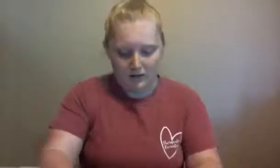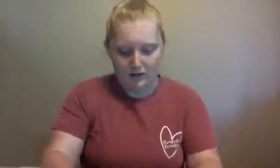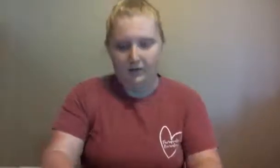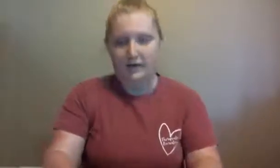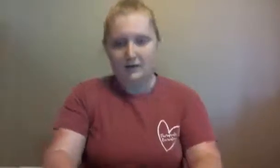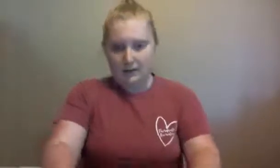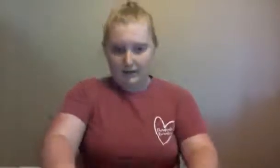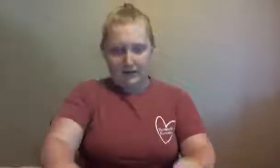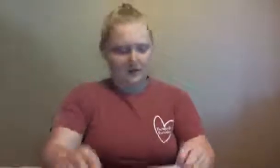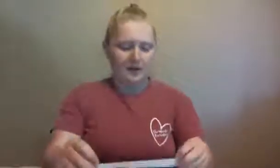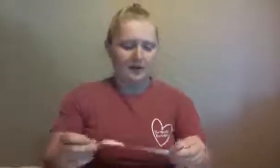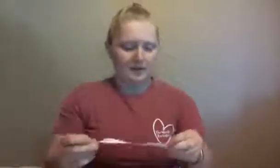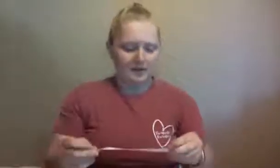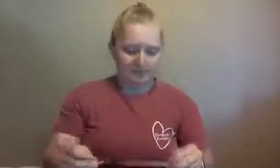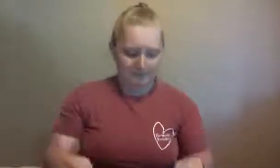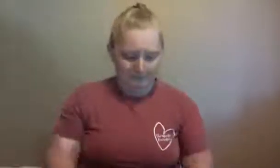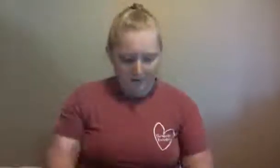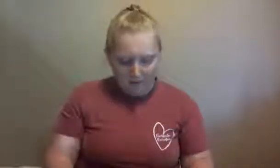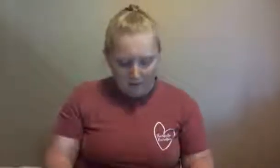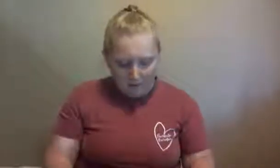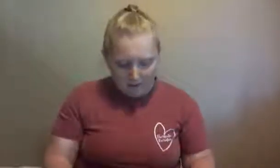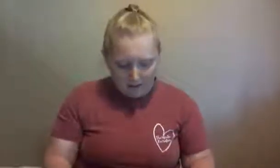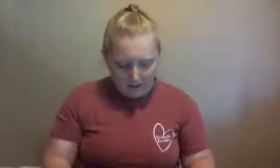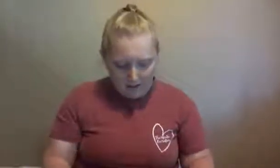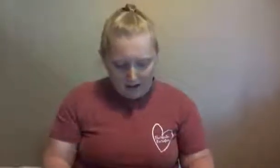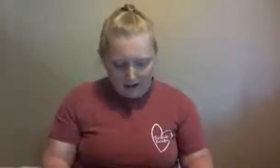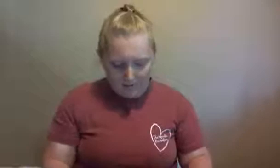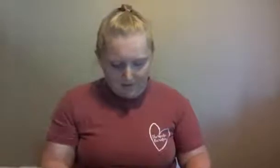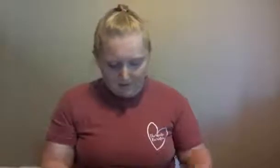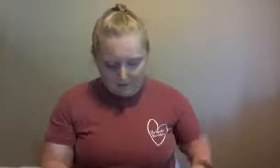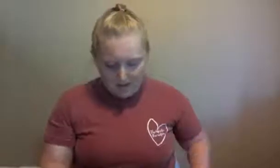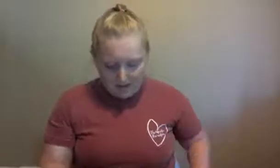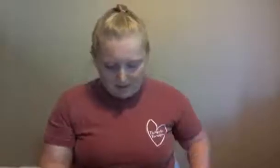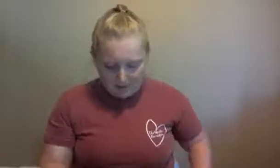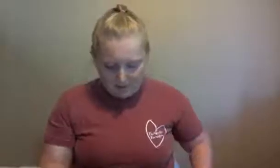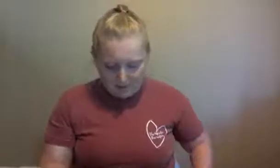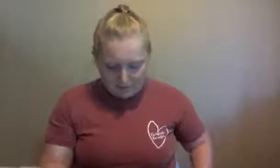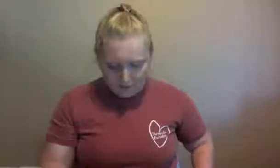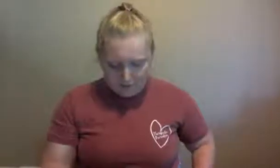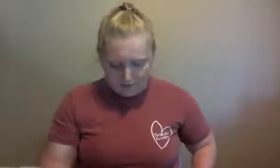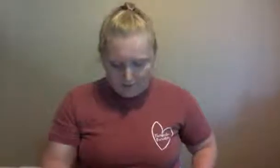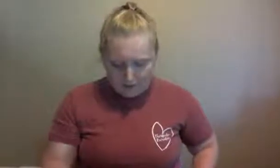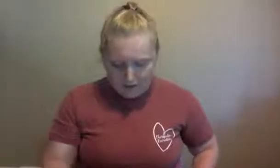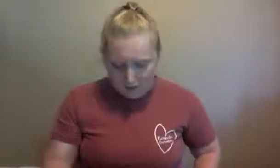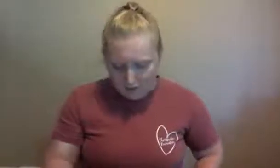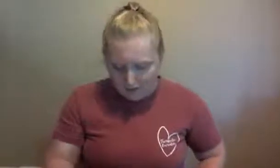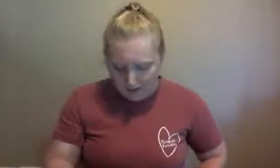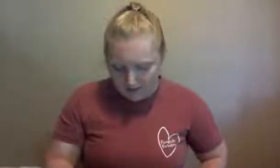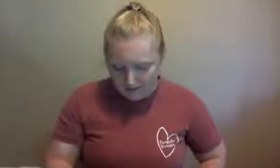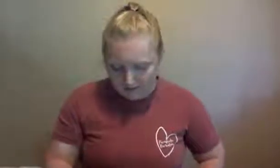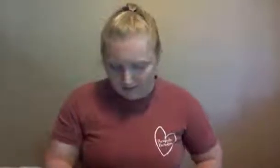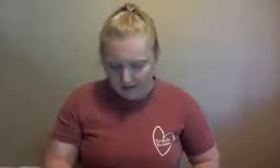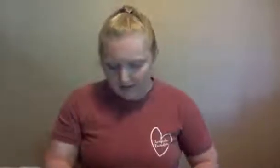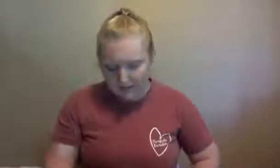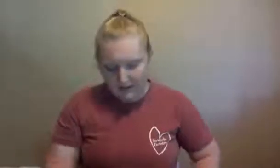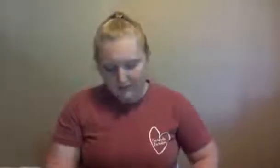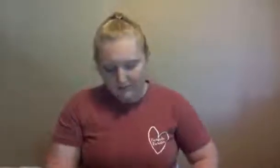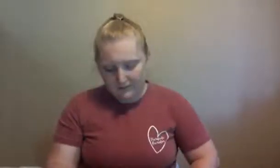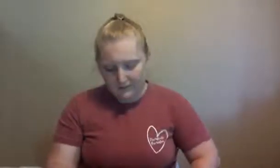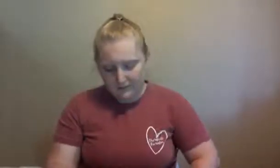So this one is number 6. Flying high up in the sky or in the trees. You might make a feeder for me full